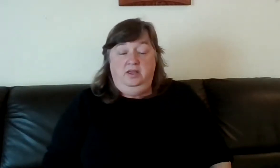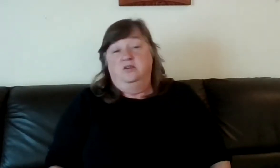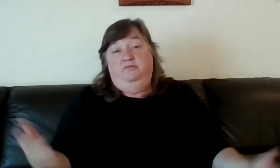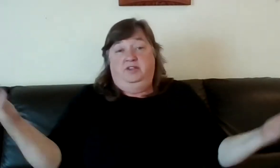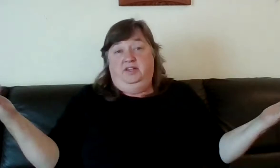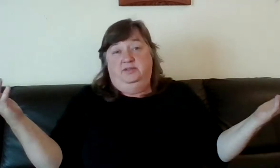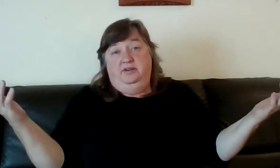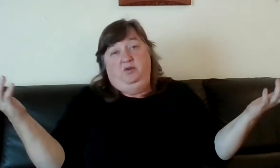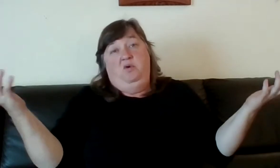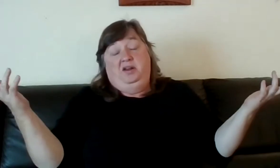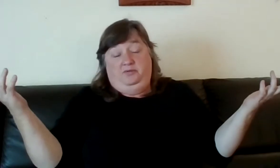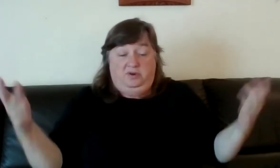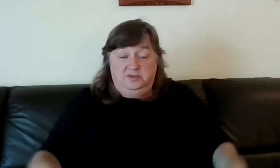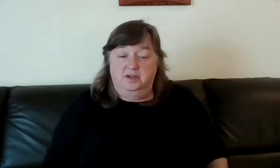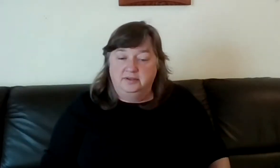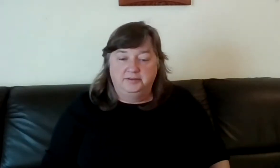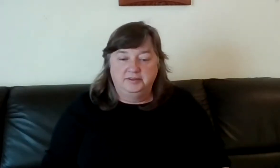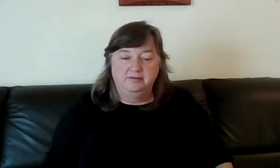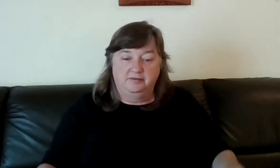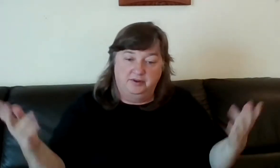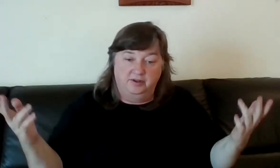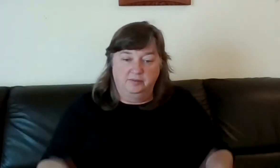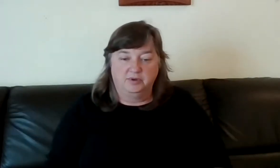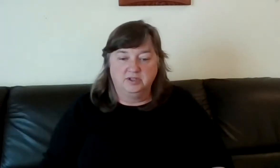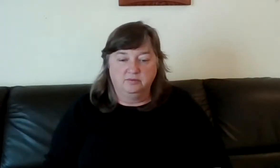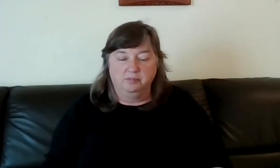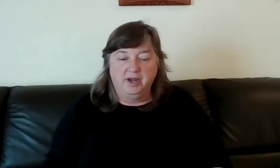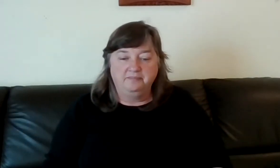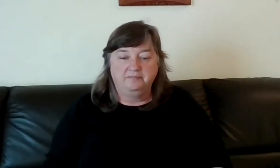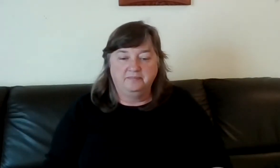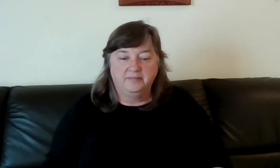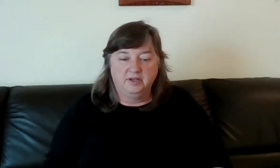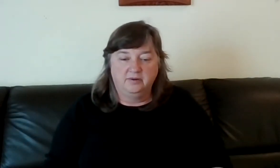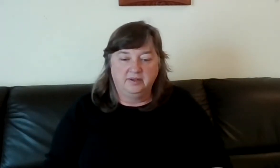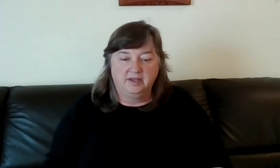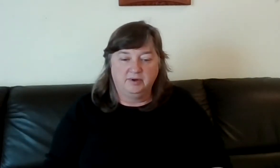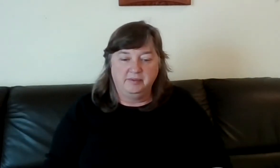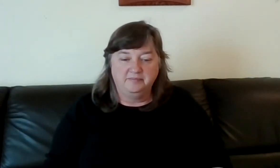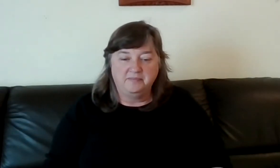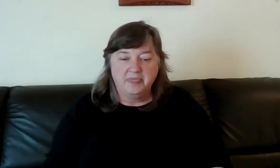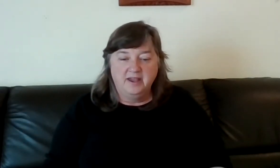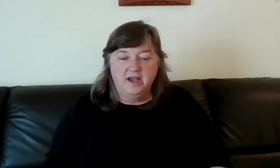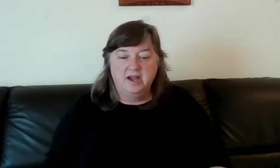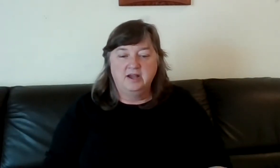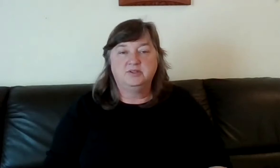You can flick the lights whenever you want, of course, even if you're the only person in the room, but you know, you get what I mean.